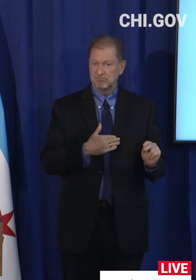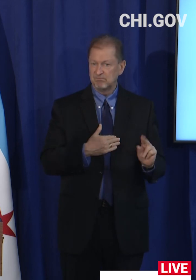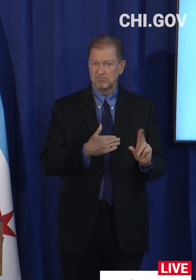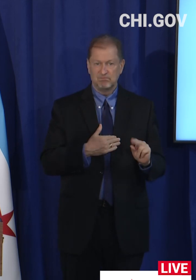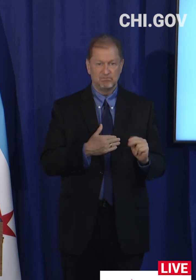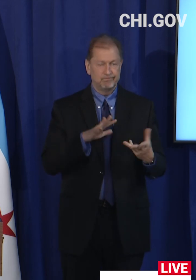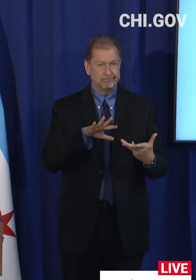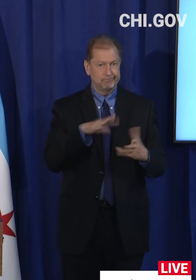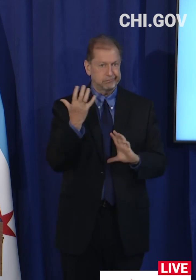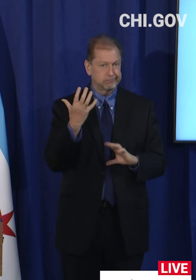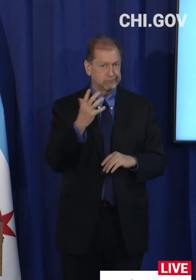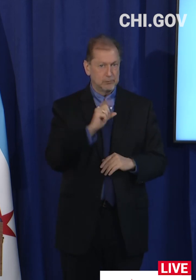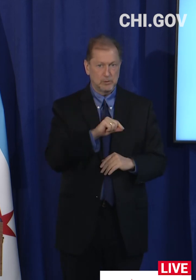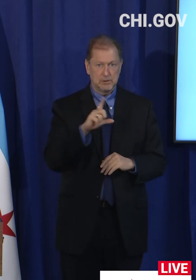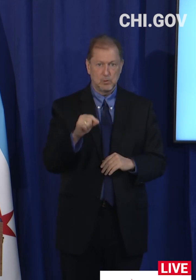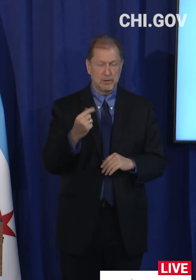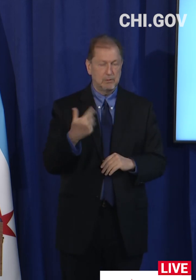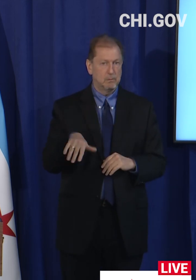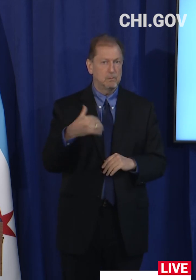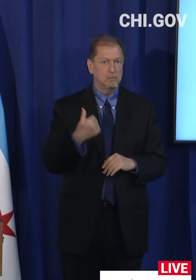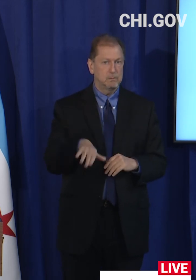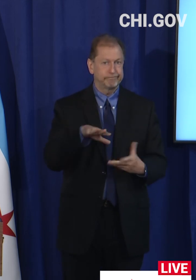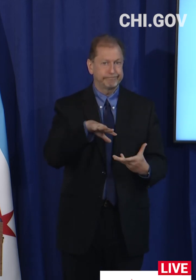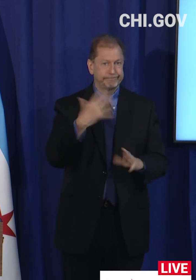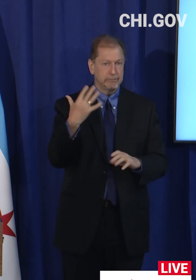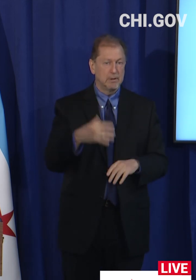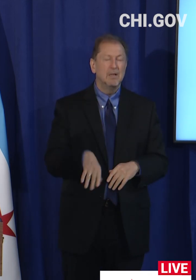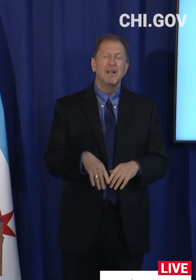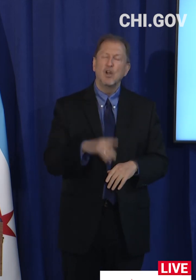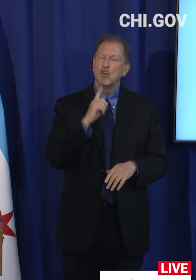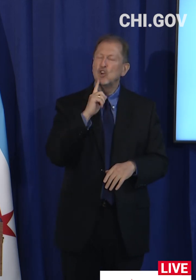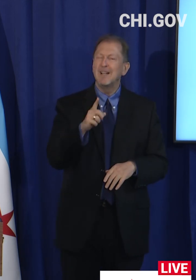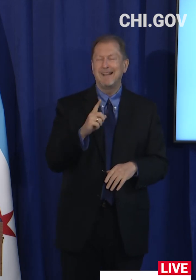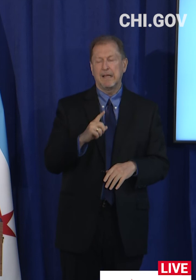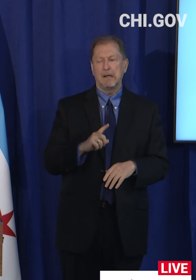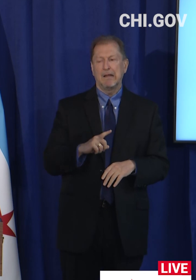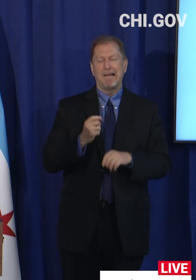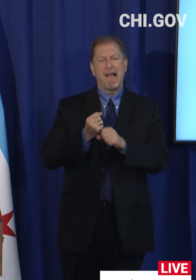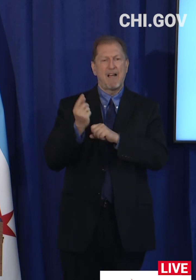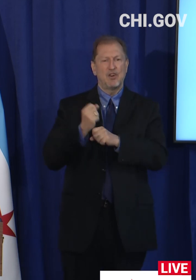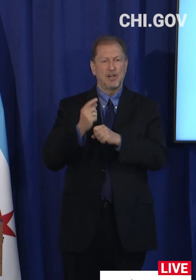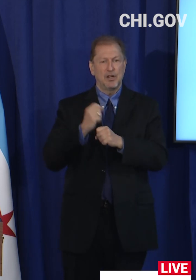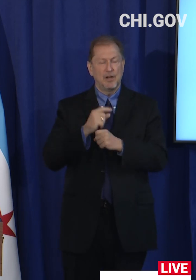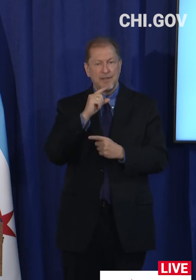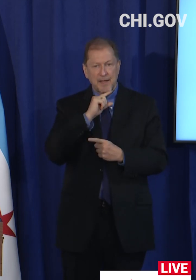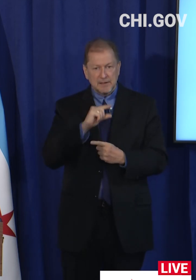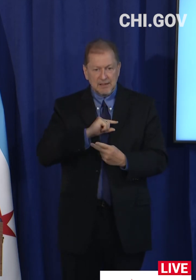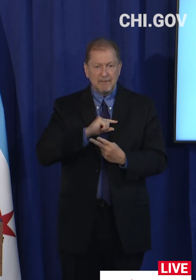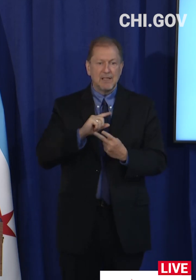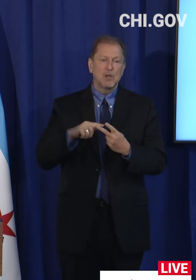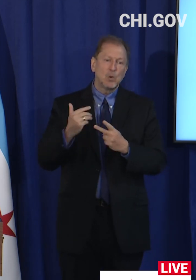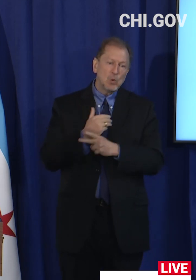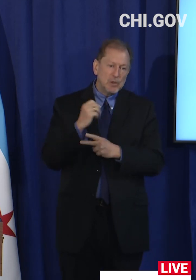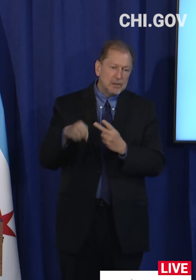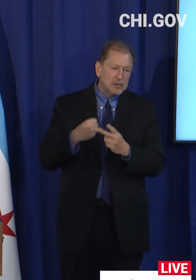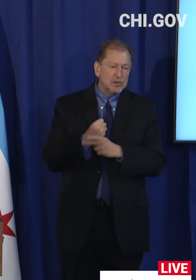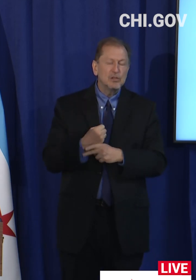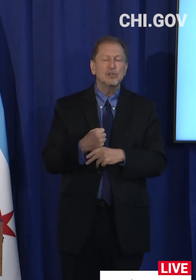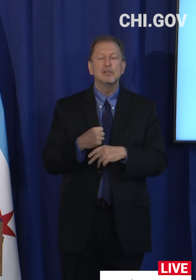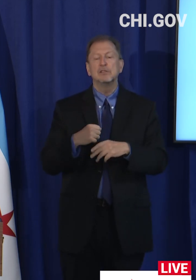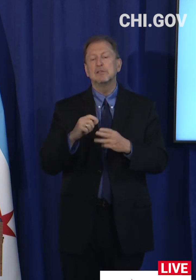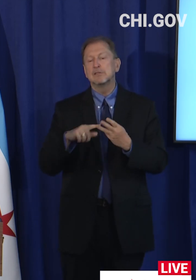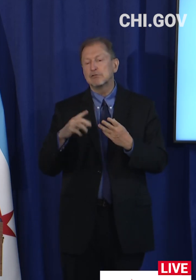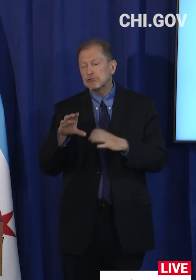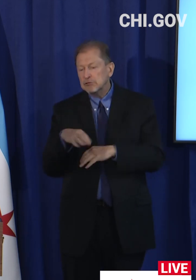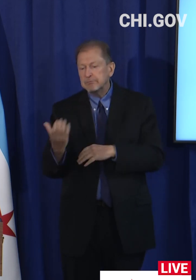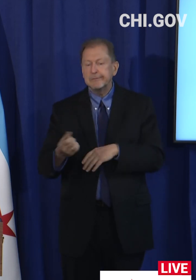year around the holidays, between Thanksgiving and New Year's, we see that stress amplified. And